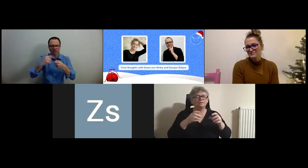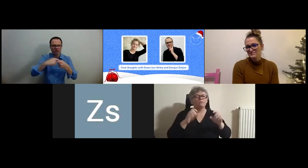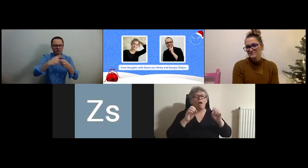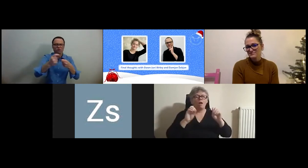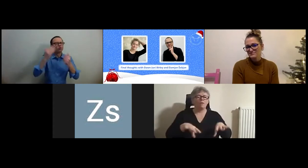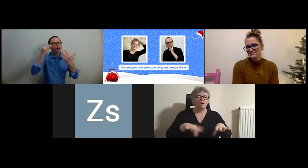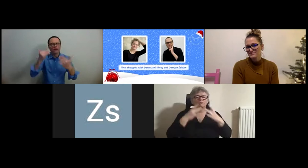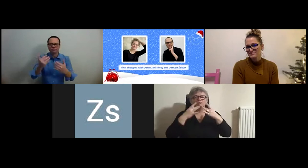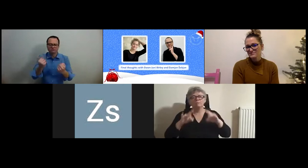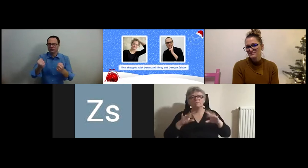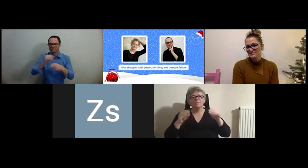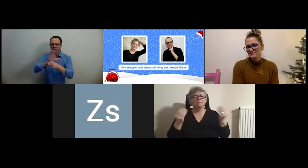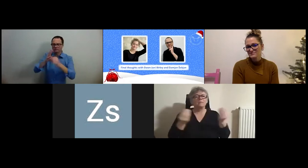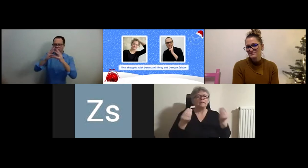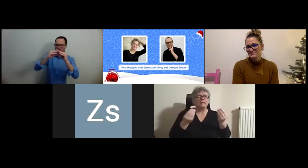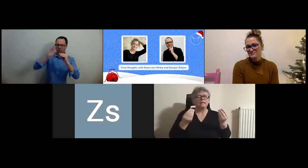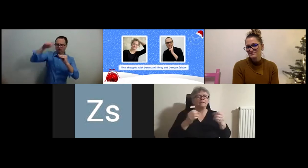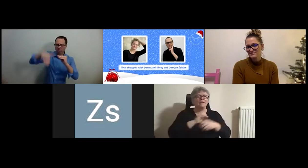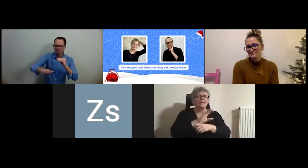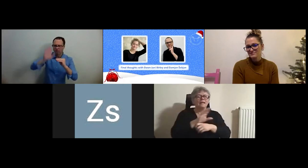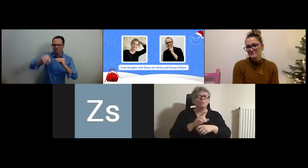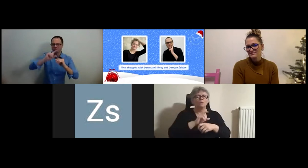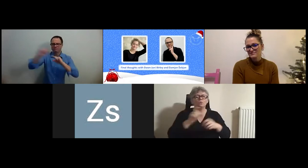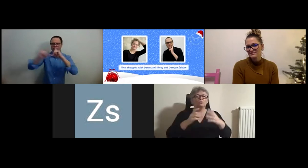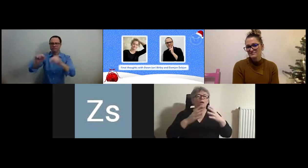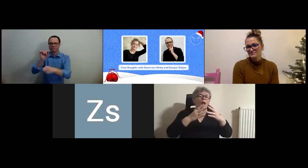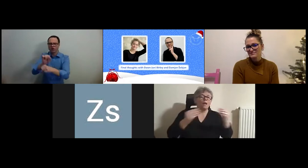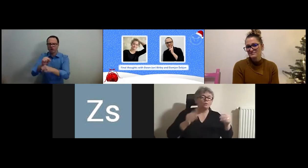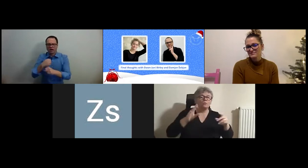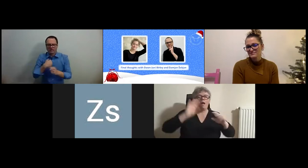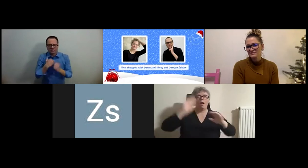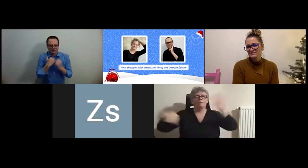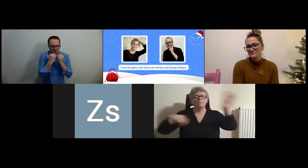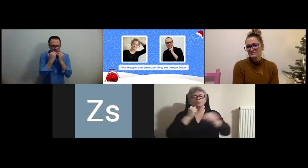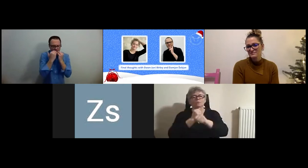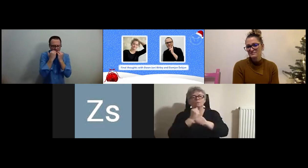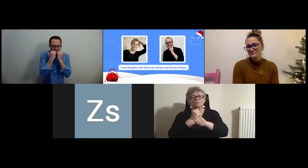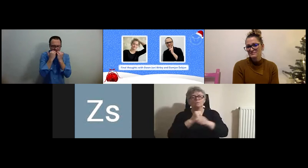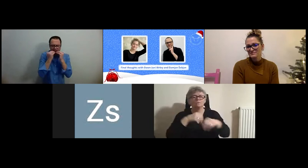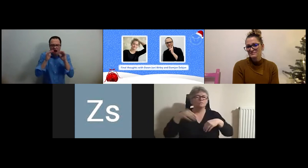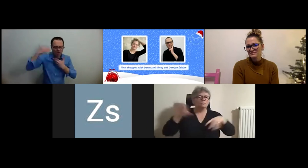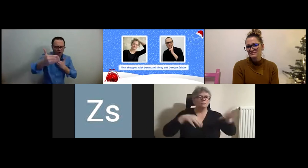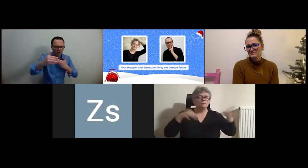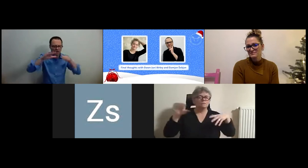of viewers. By September, some volunteer interpreters started to pull out.